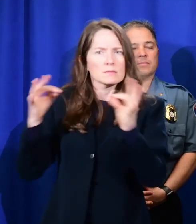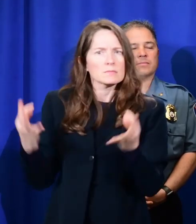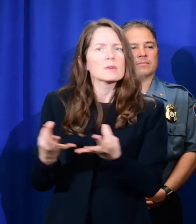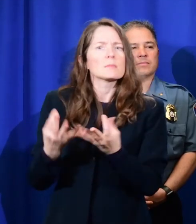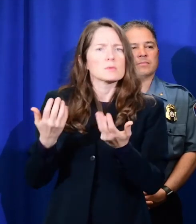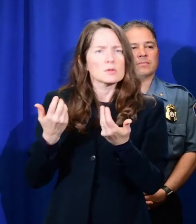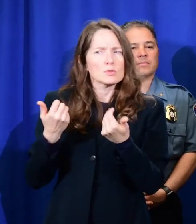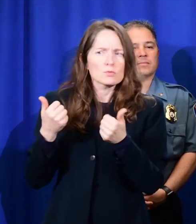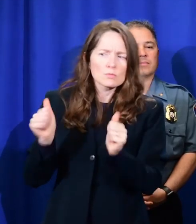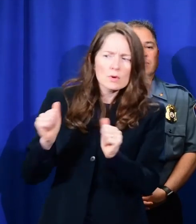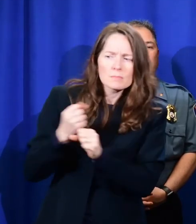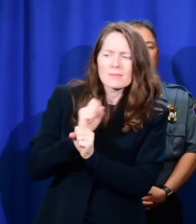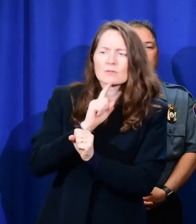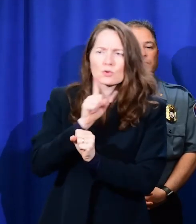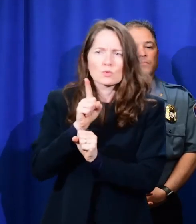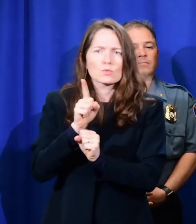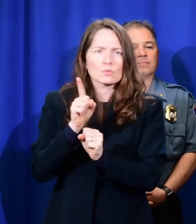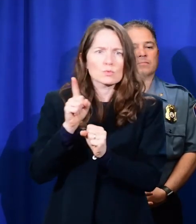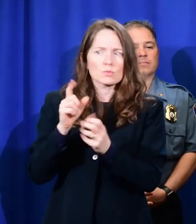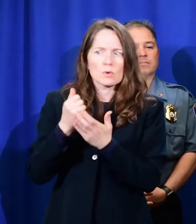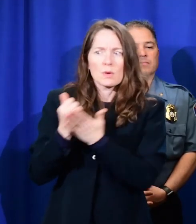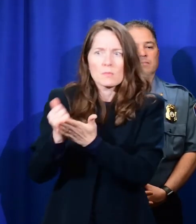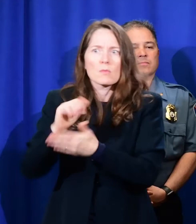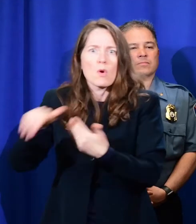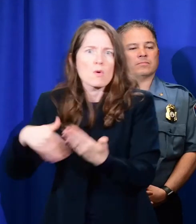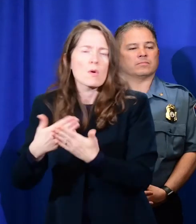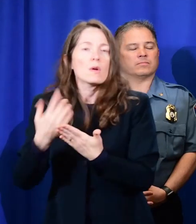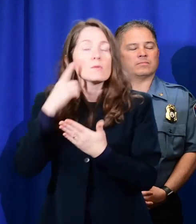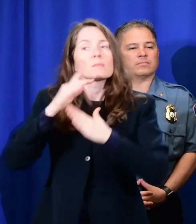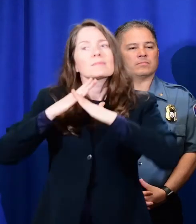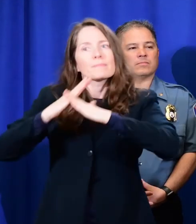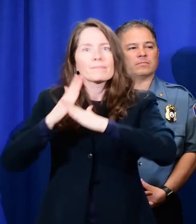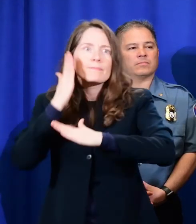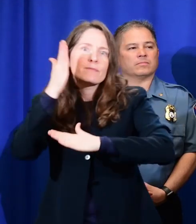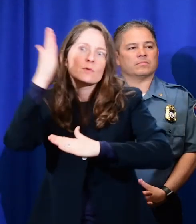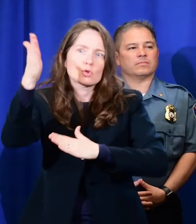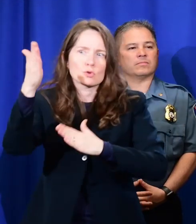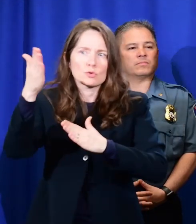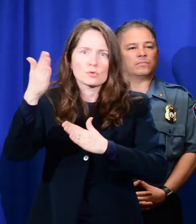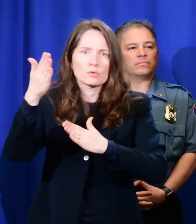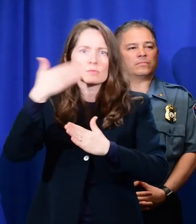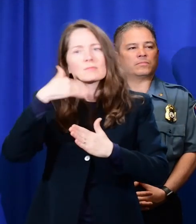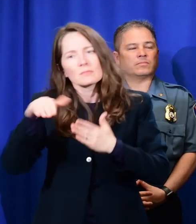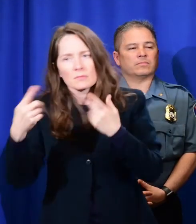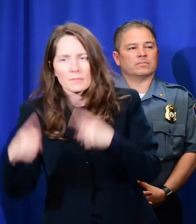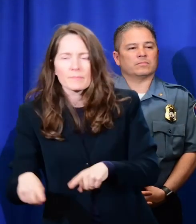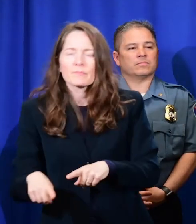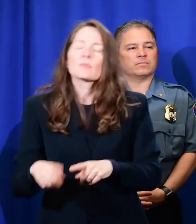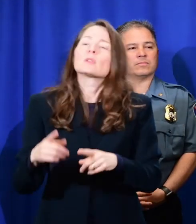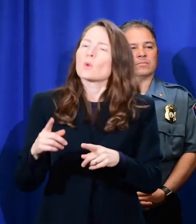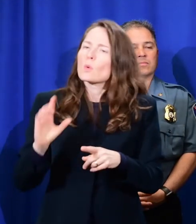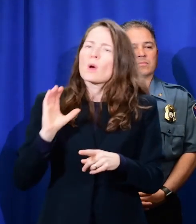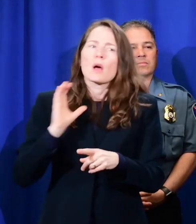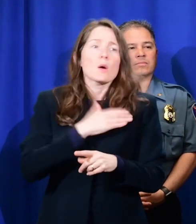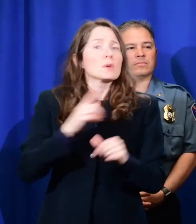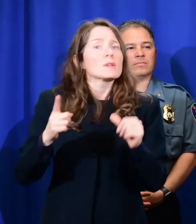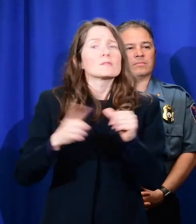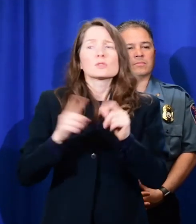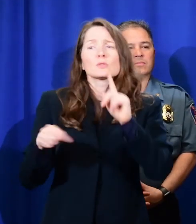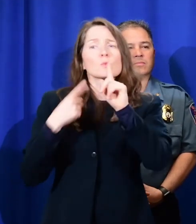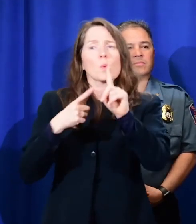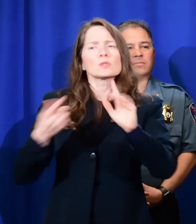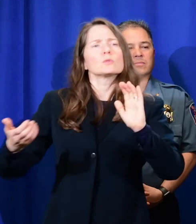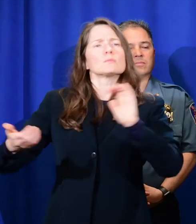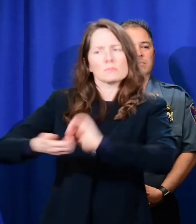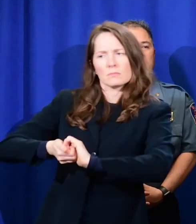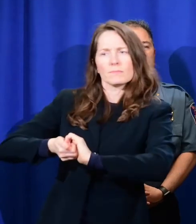this report and prevent future ones. Where possible, DSS first goal is always to partner with families and